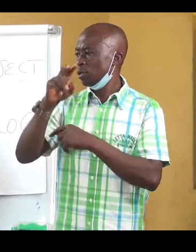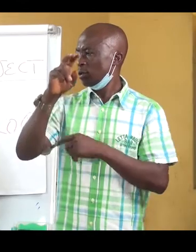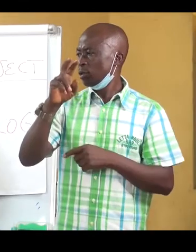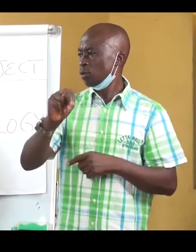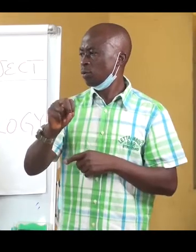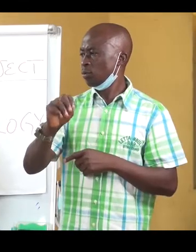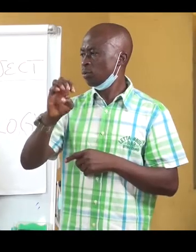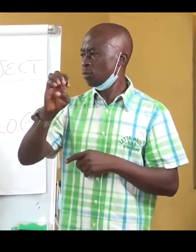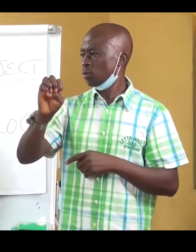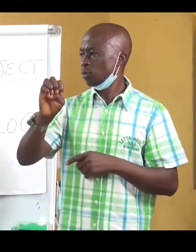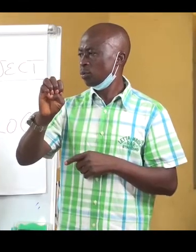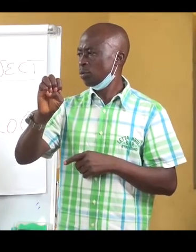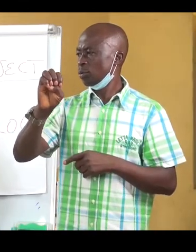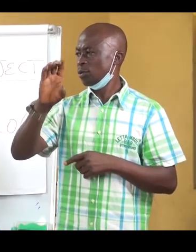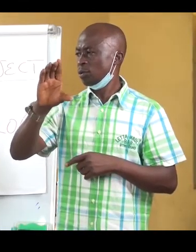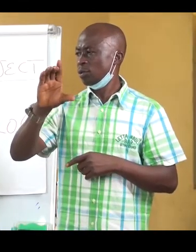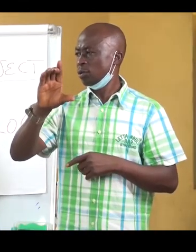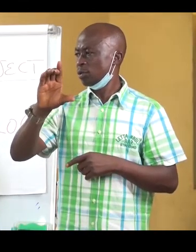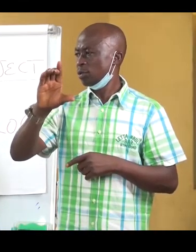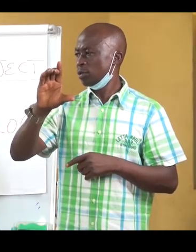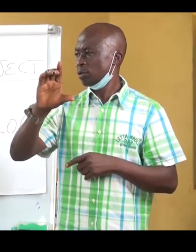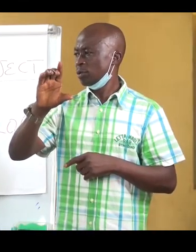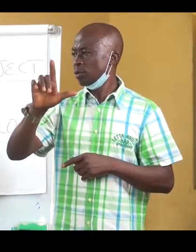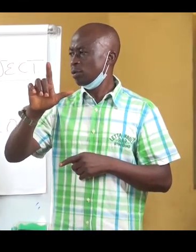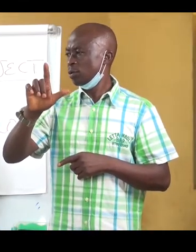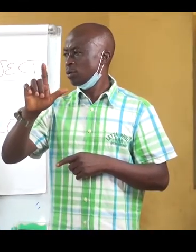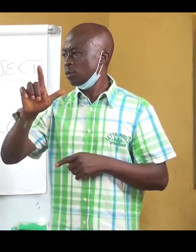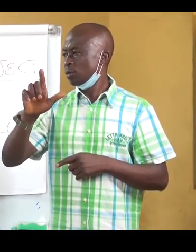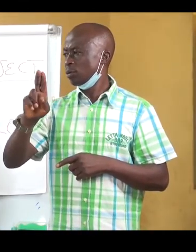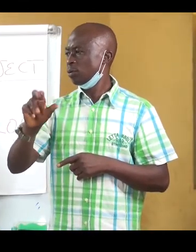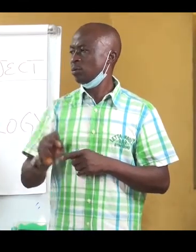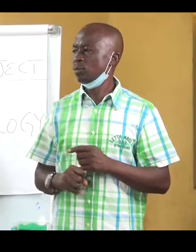nutritive in nature. That is, it provides food